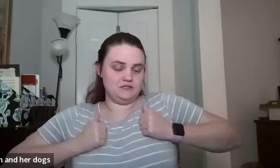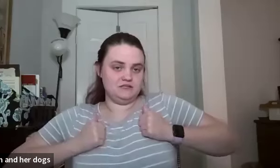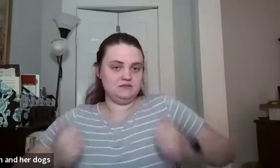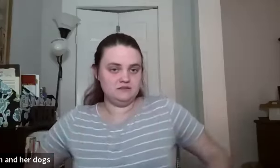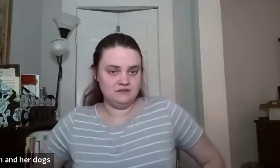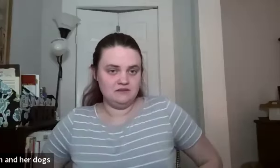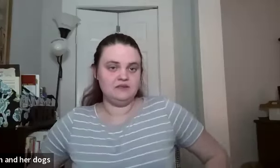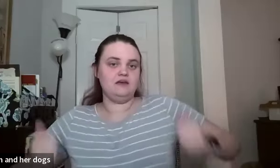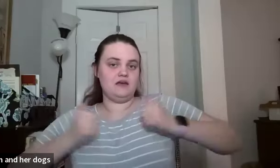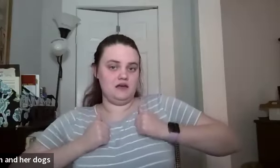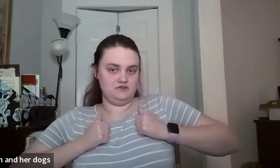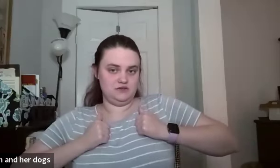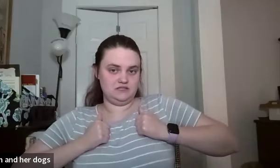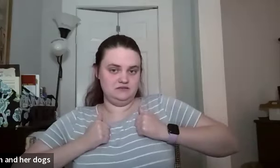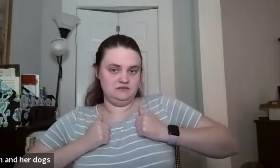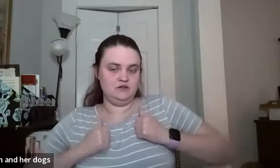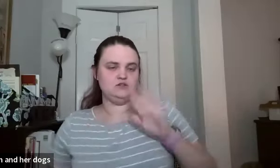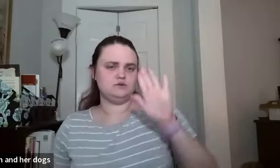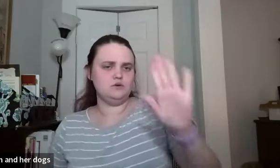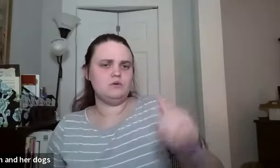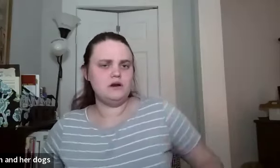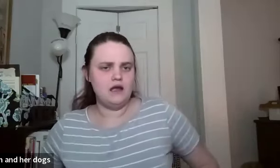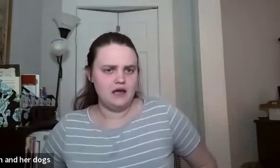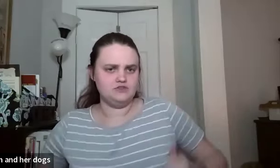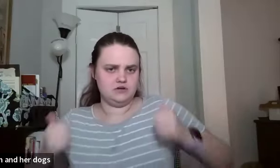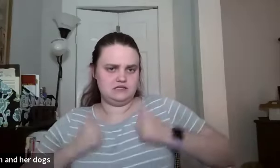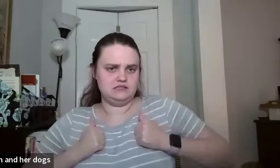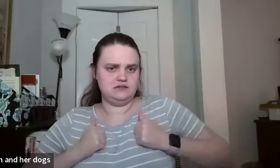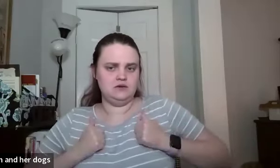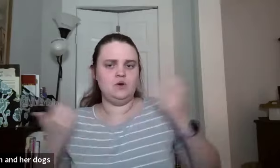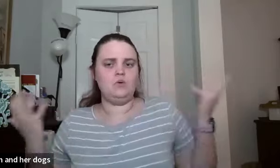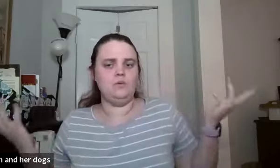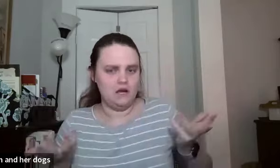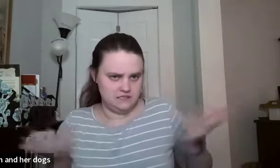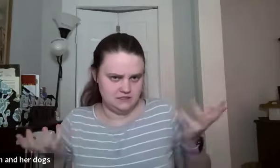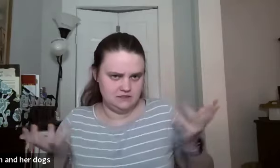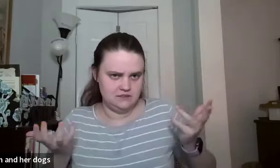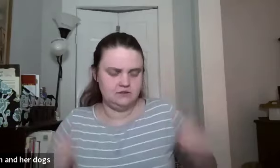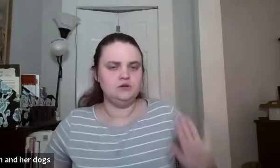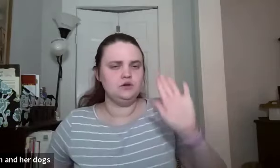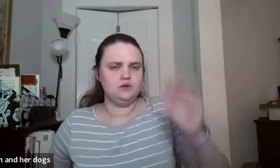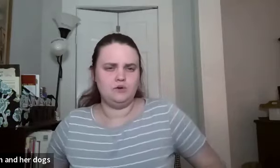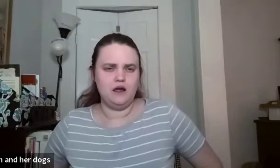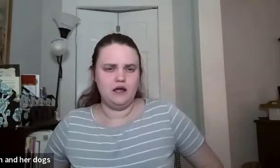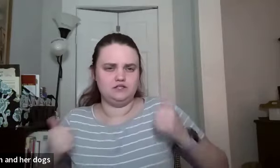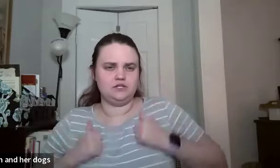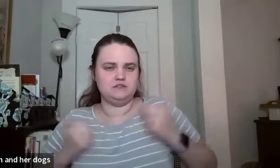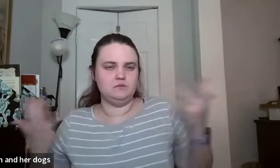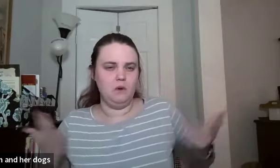address. Address. So your address, what? Your address,